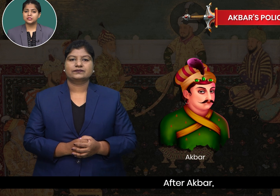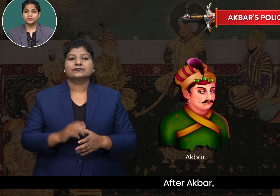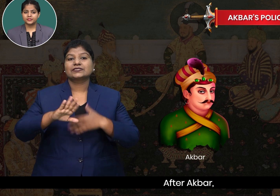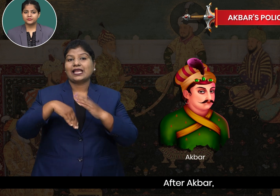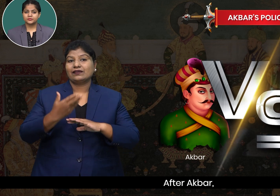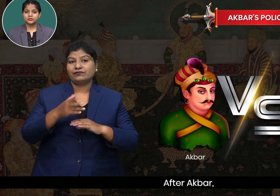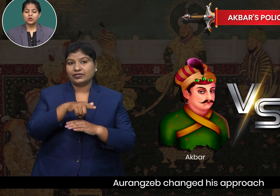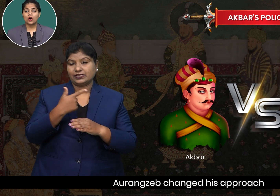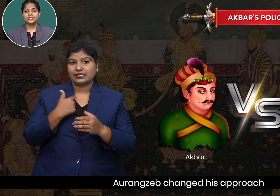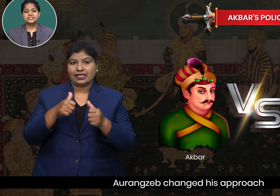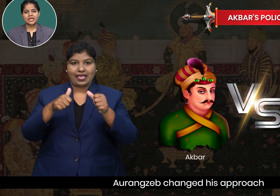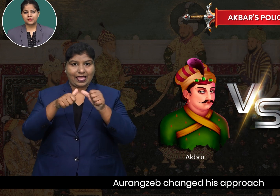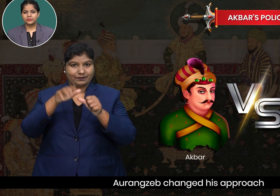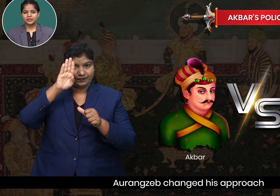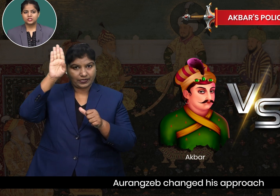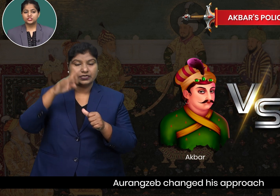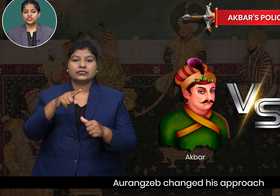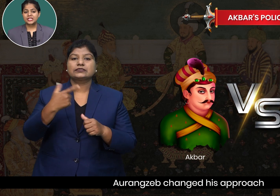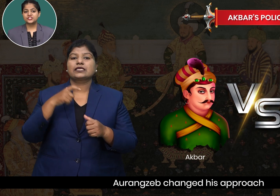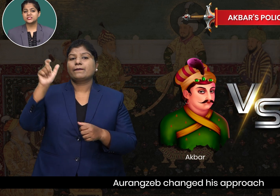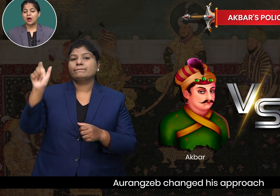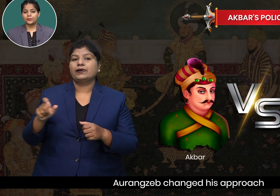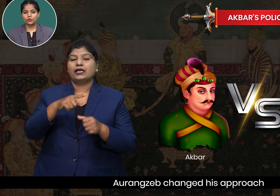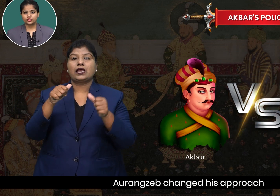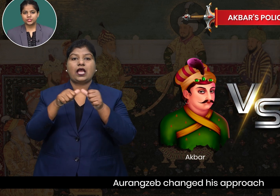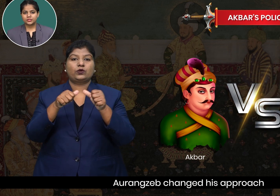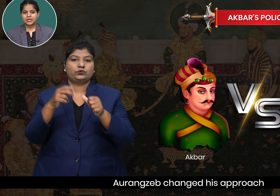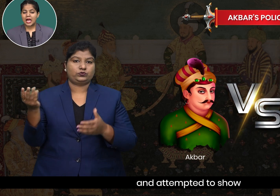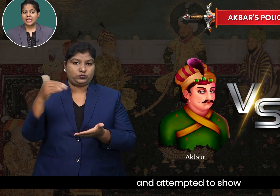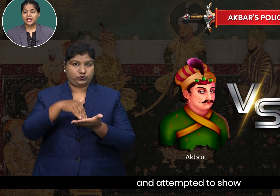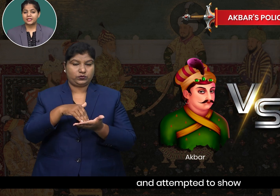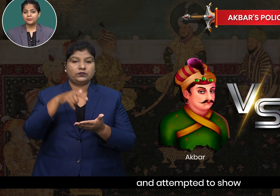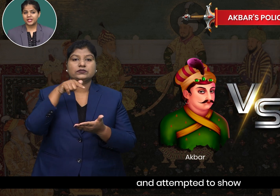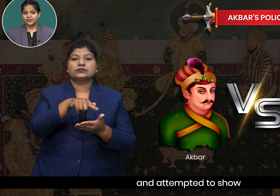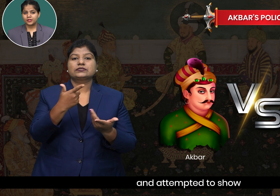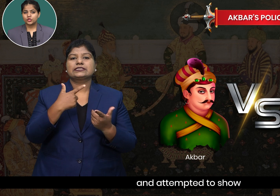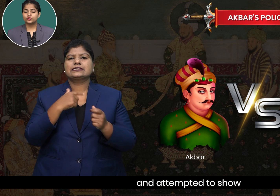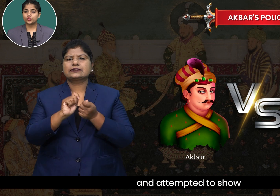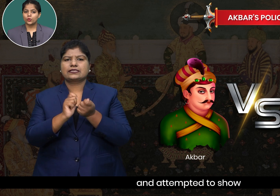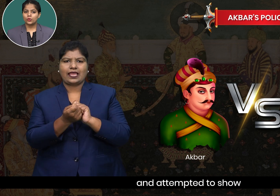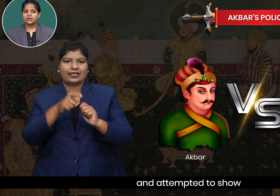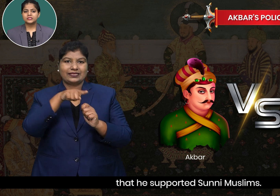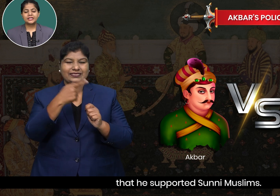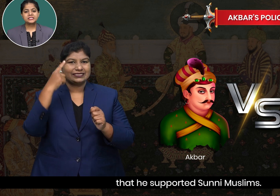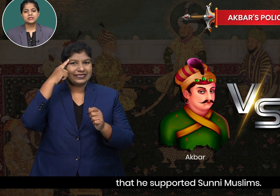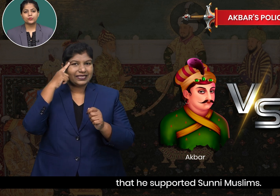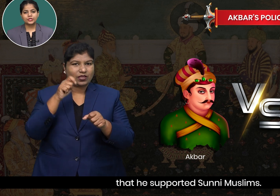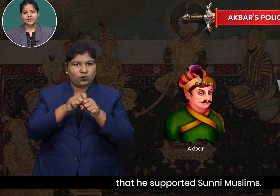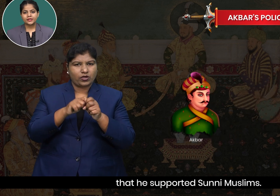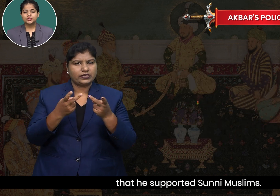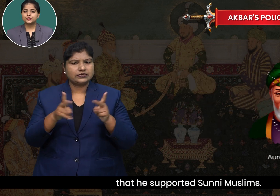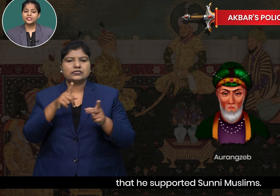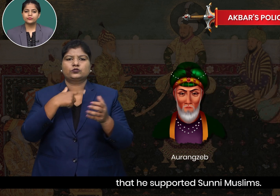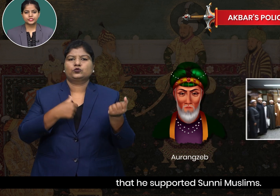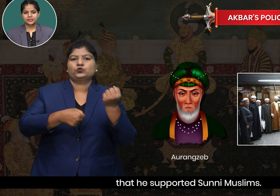After Akbar, Aurangzeb changed his approach and attempted to show that he